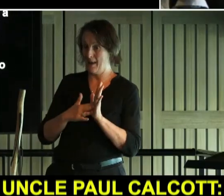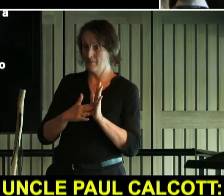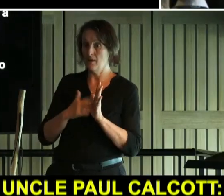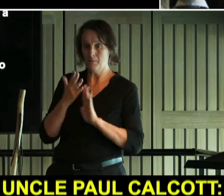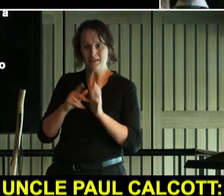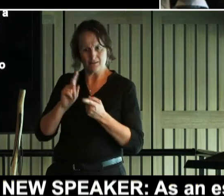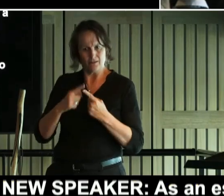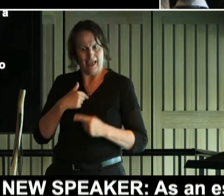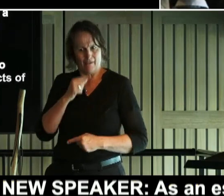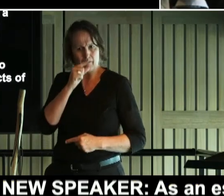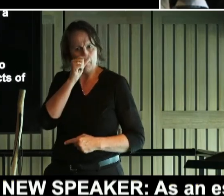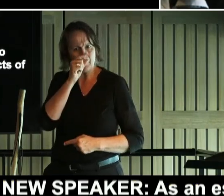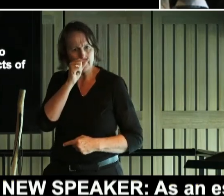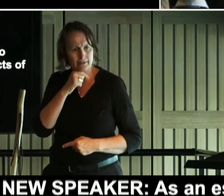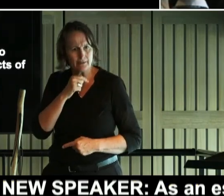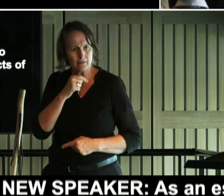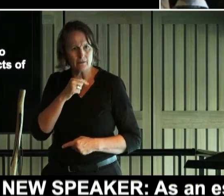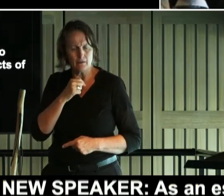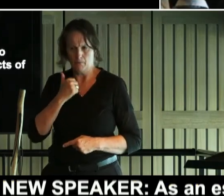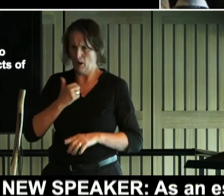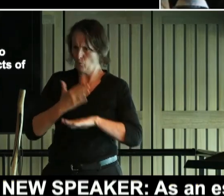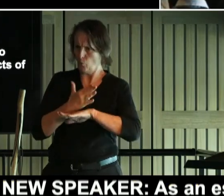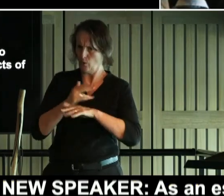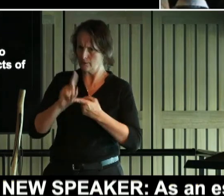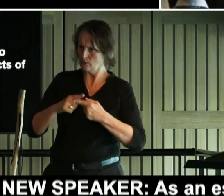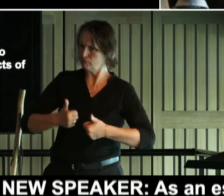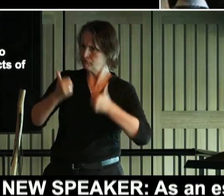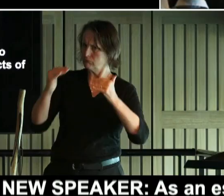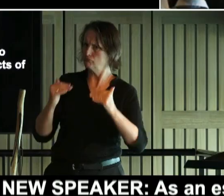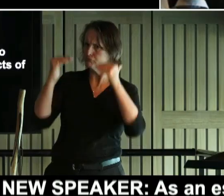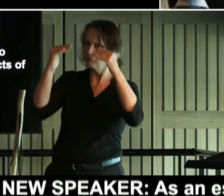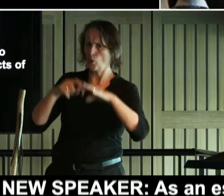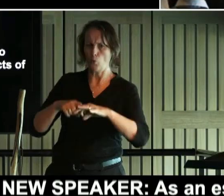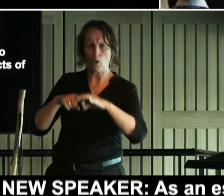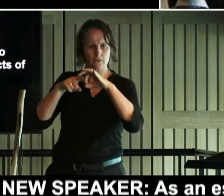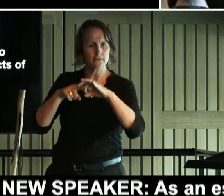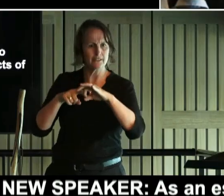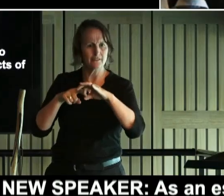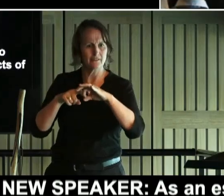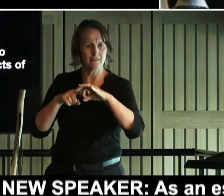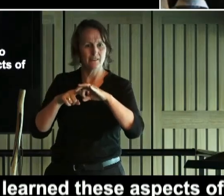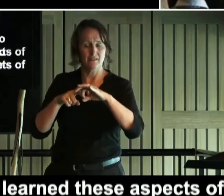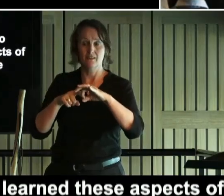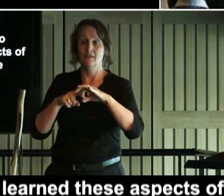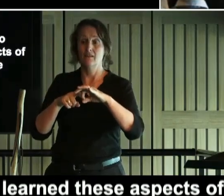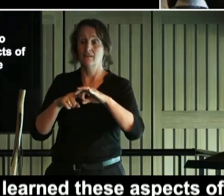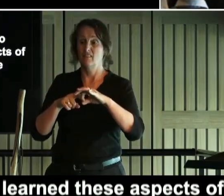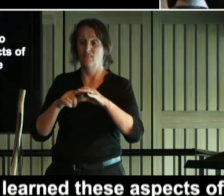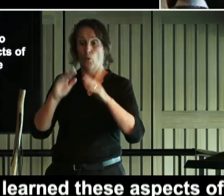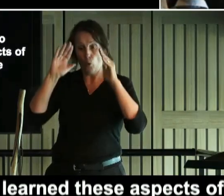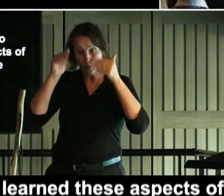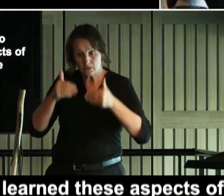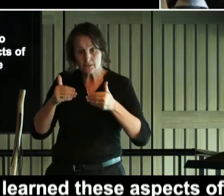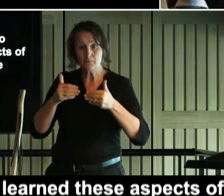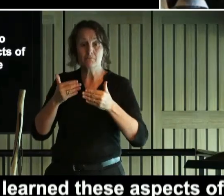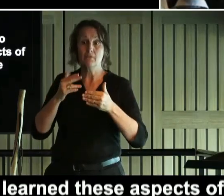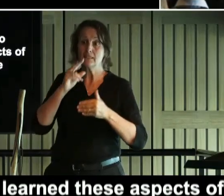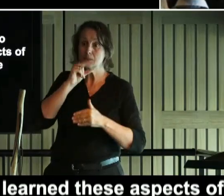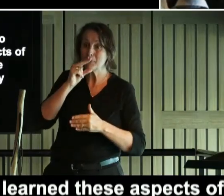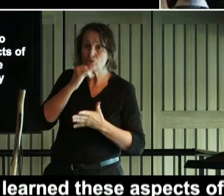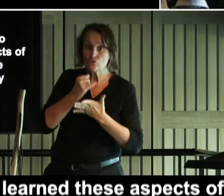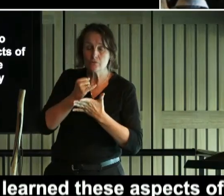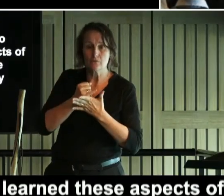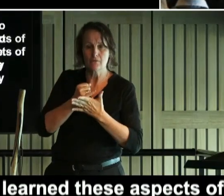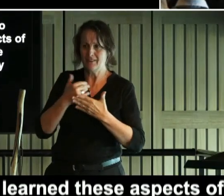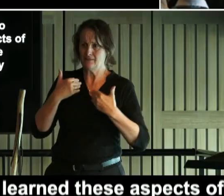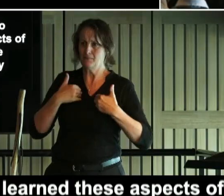my abilities or limit the quality of my work. They're simply part of my identity, and most of the time